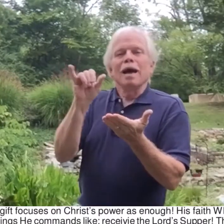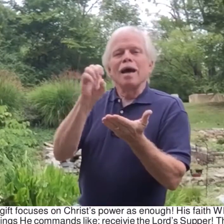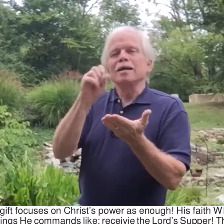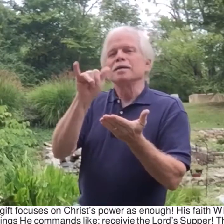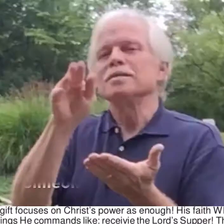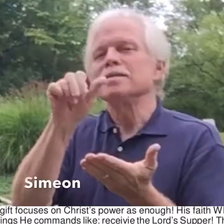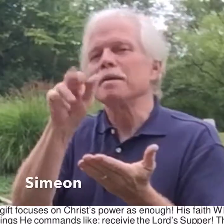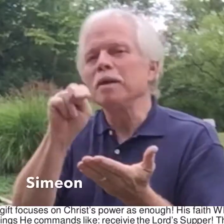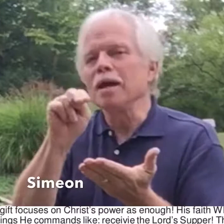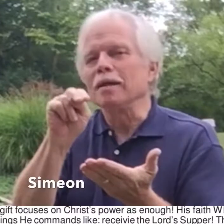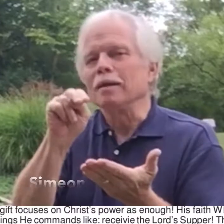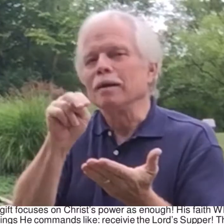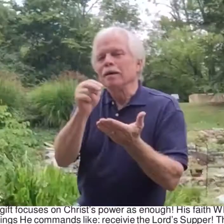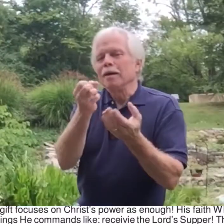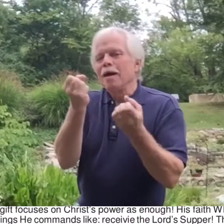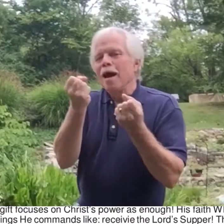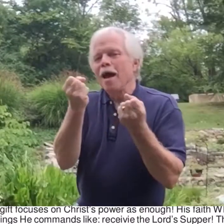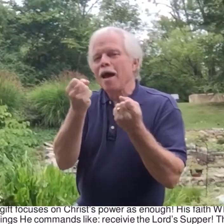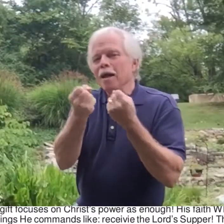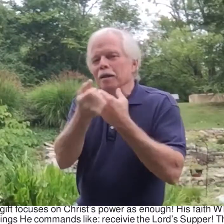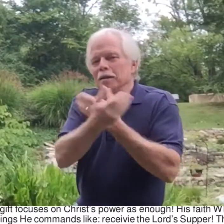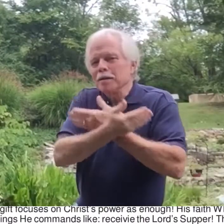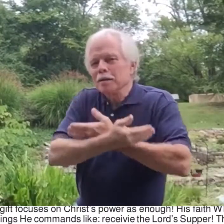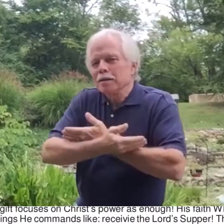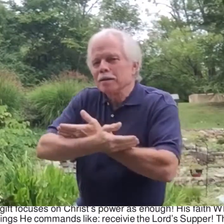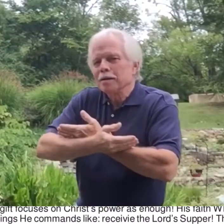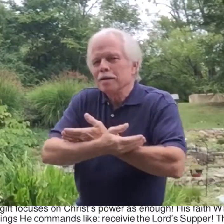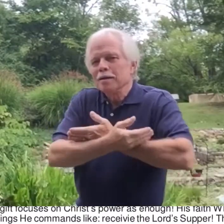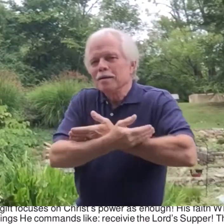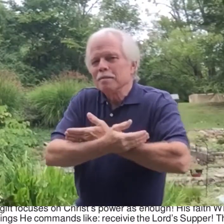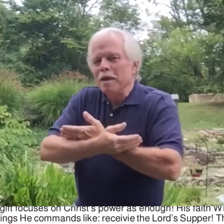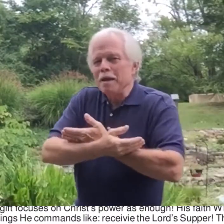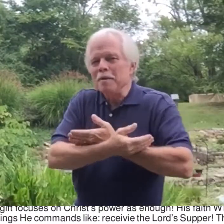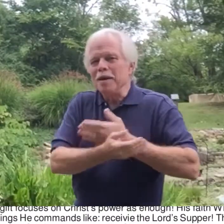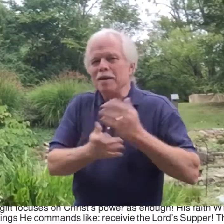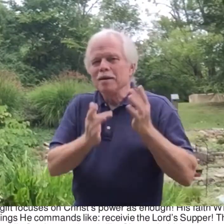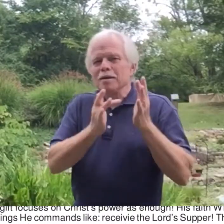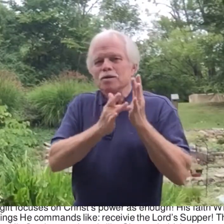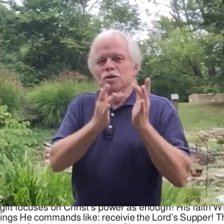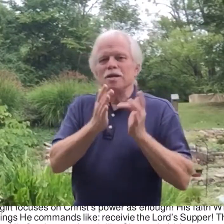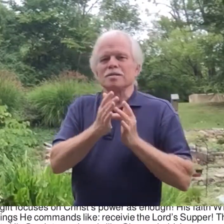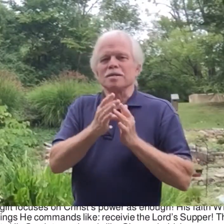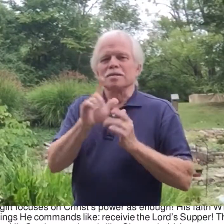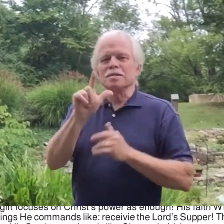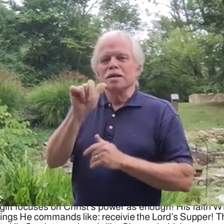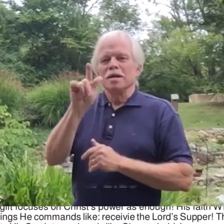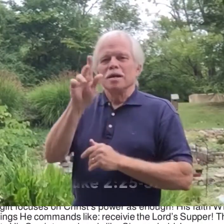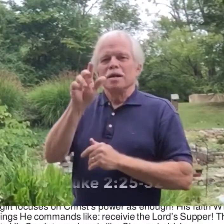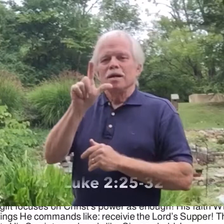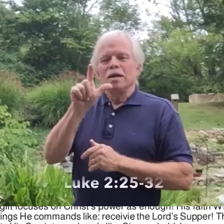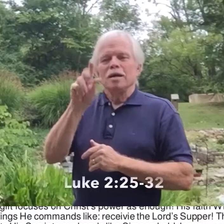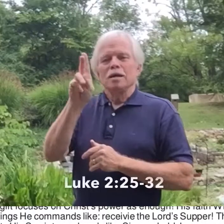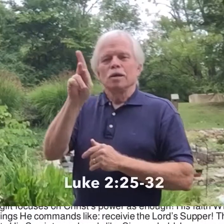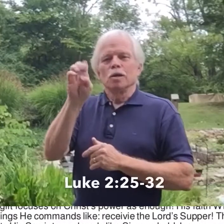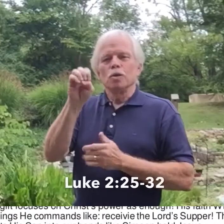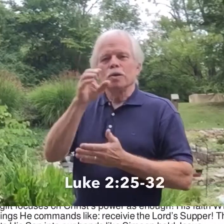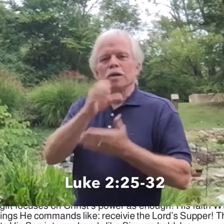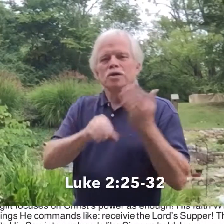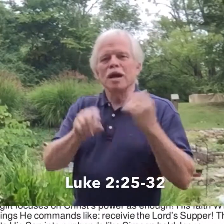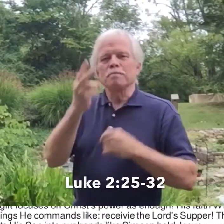like Simeon held the baby Jesus. Luke chapter